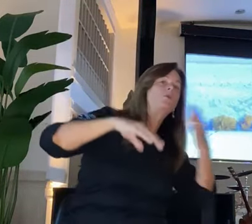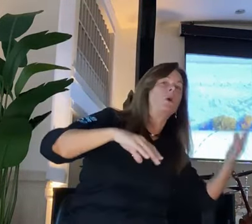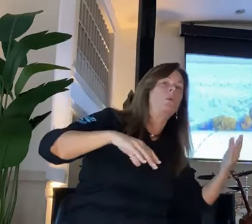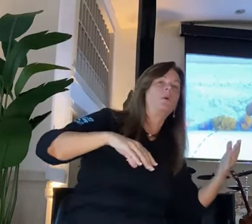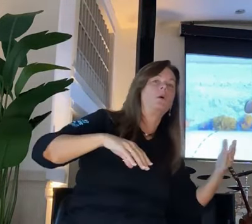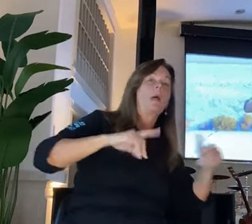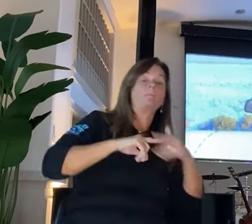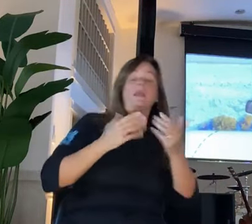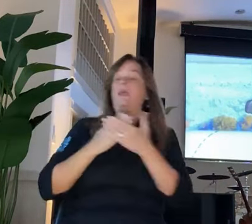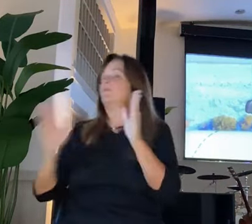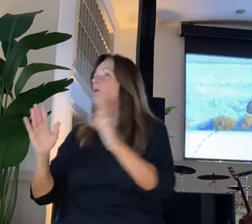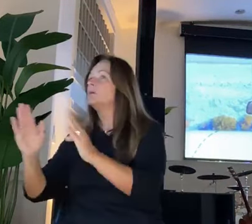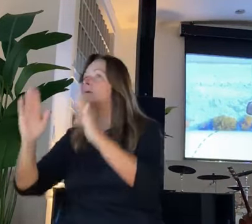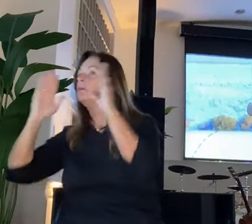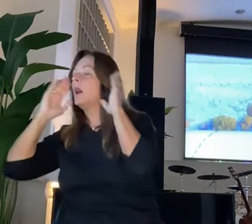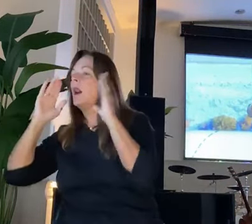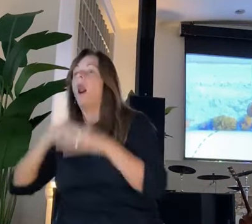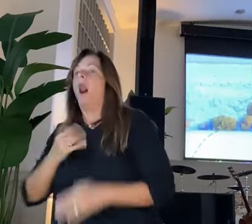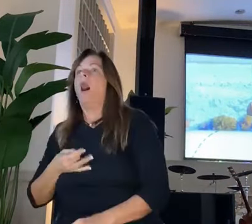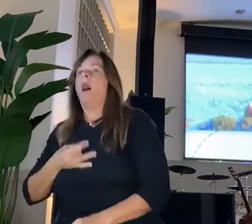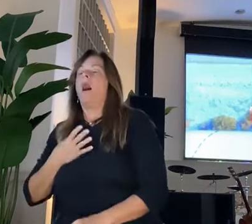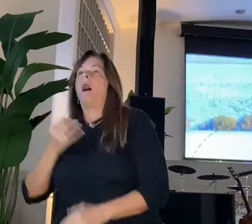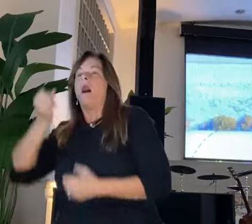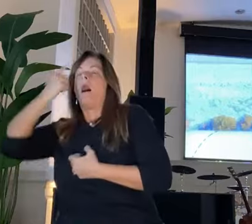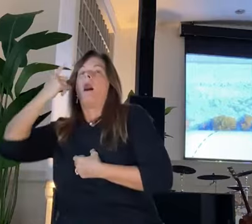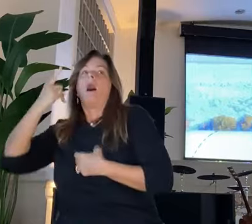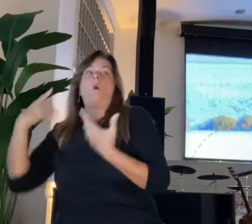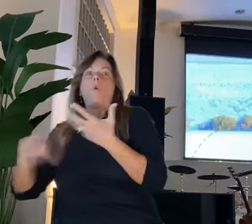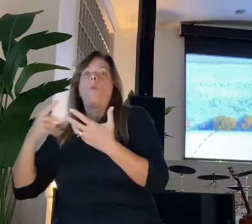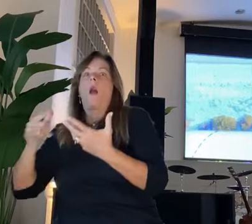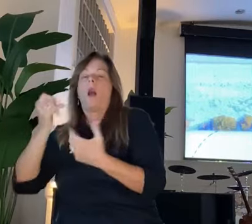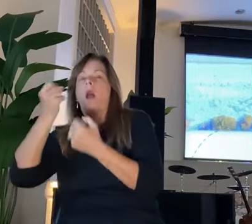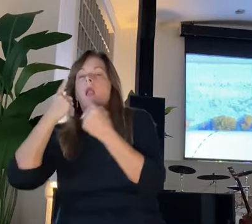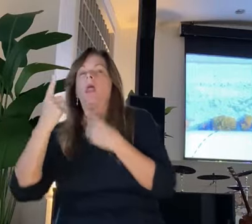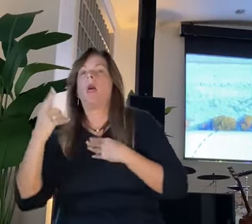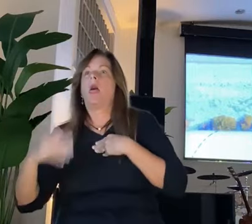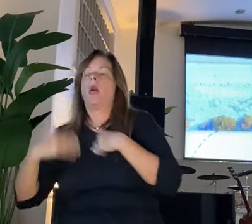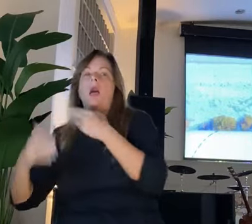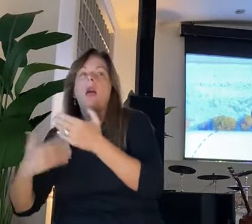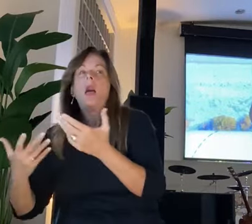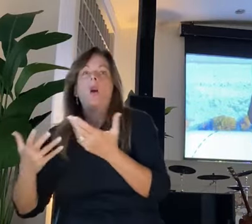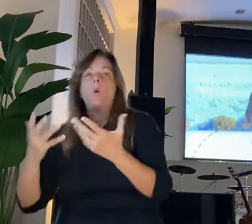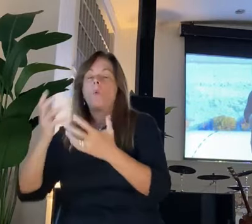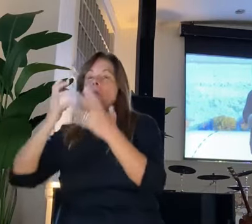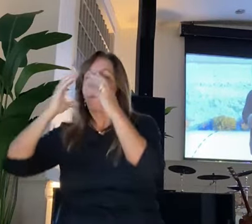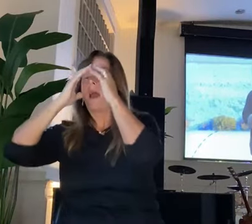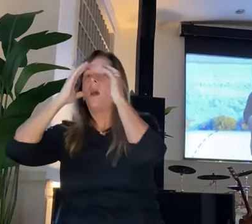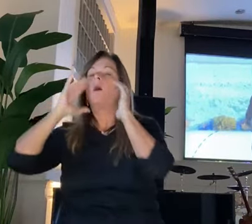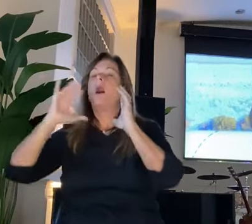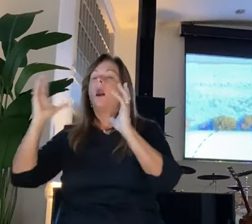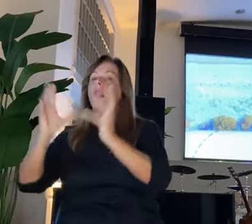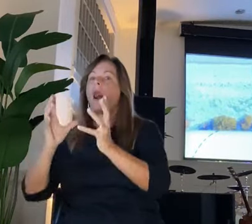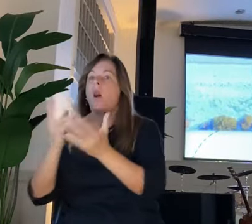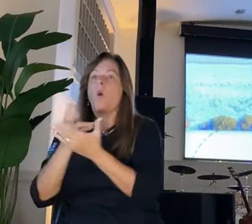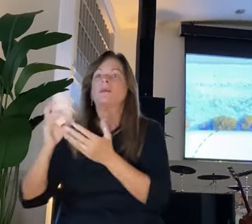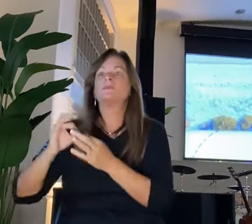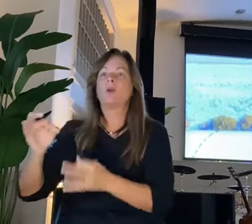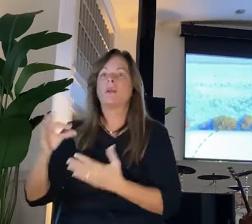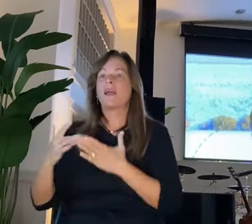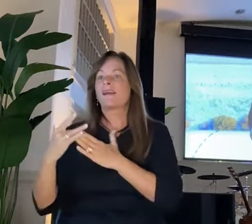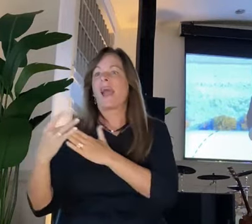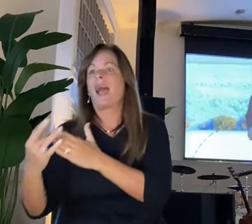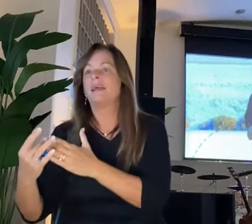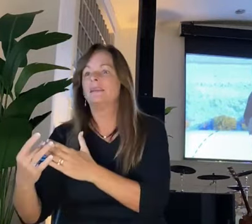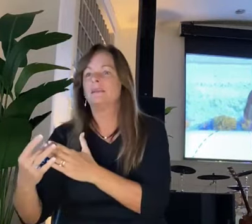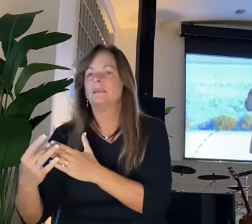God apart from the working of the Holy Spirit. That's the only way that we see it. In fact, the only way a person can find their